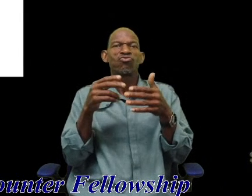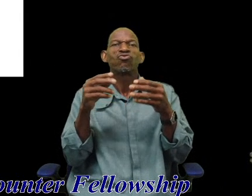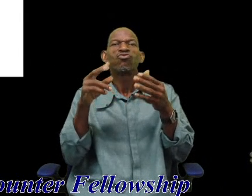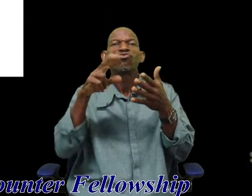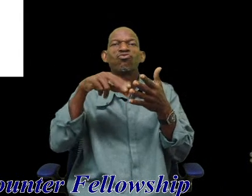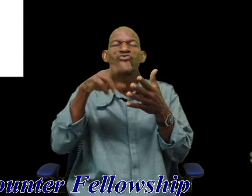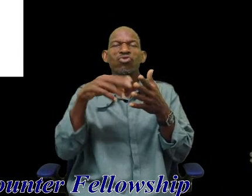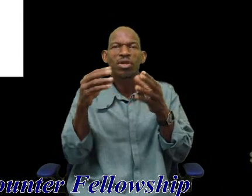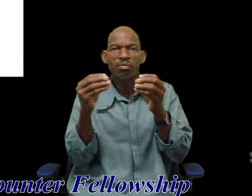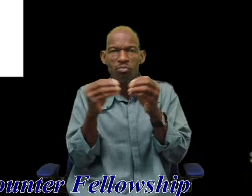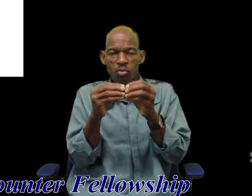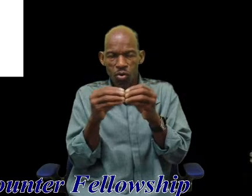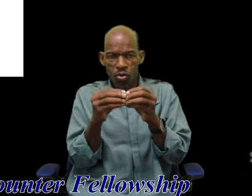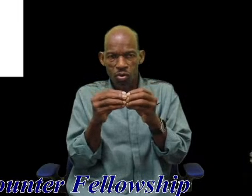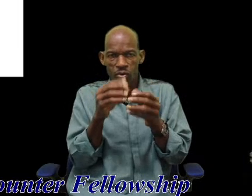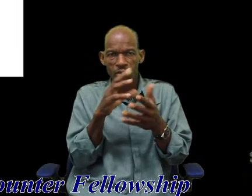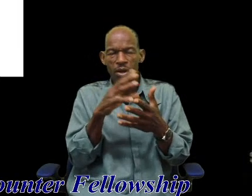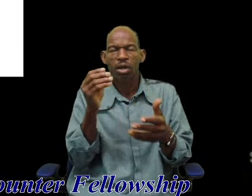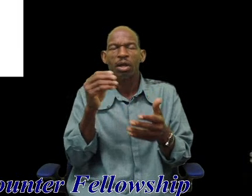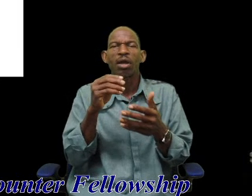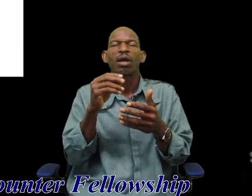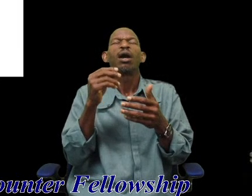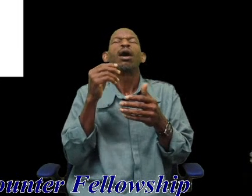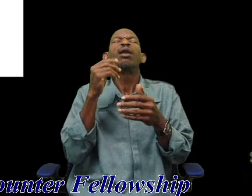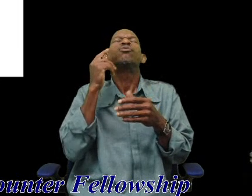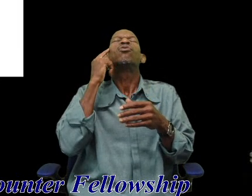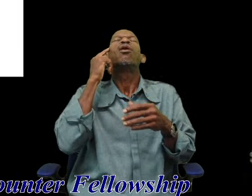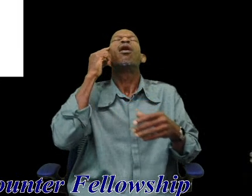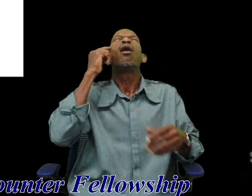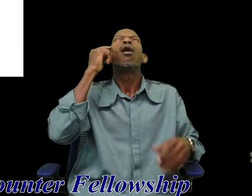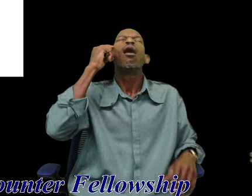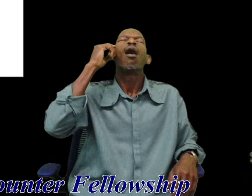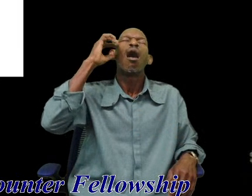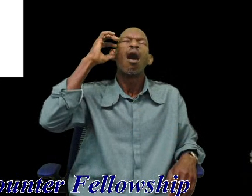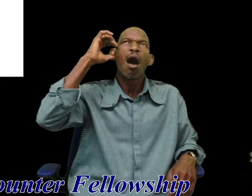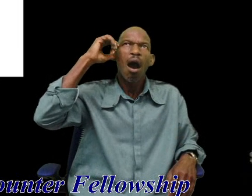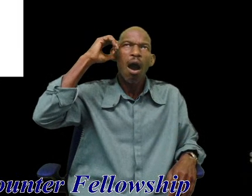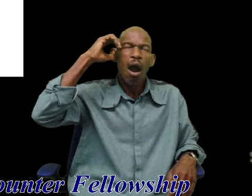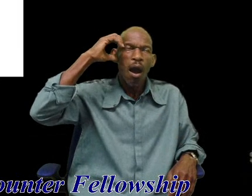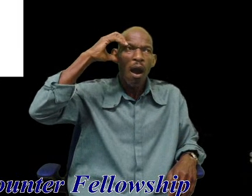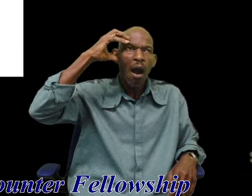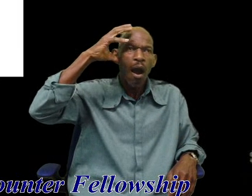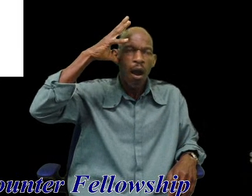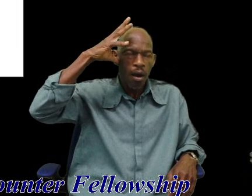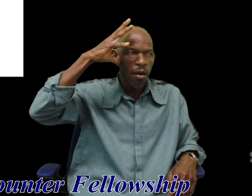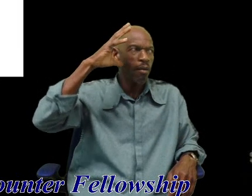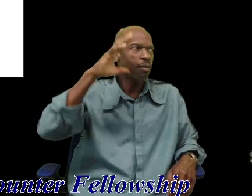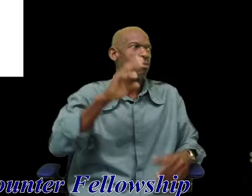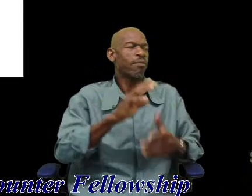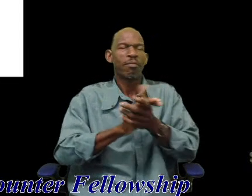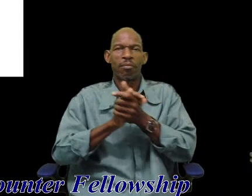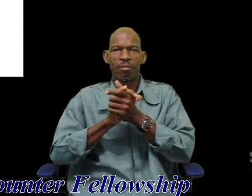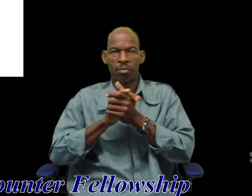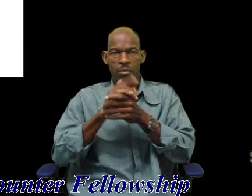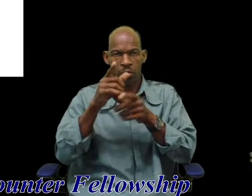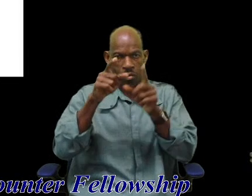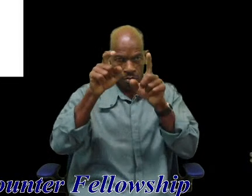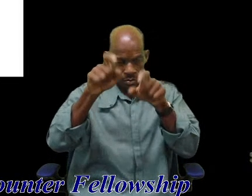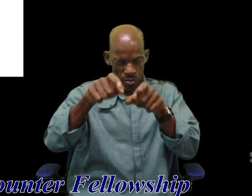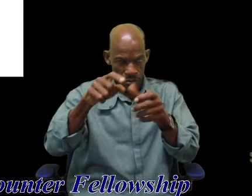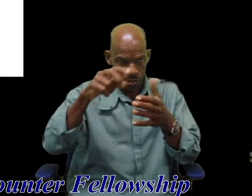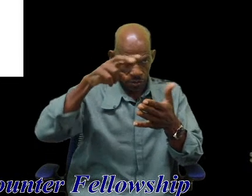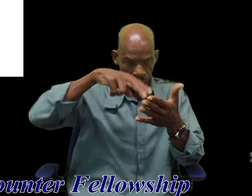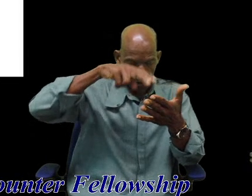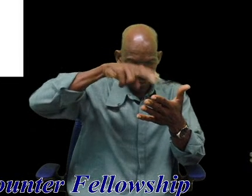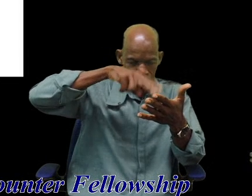gaining experience and understanding English through reading, because that is what you have to do. You have to read. Do a lot of